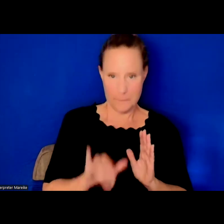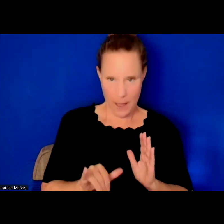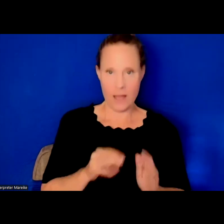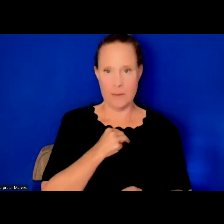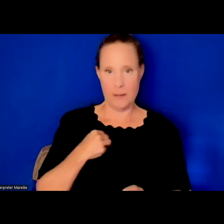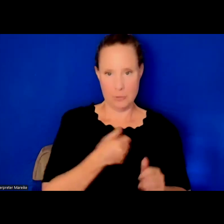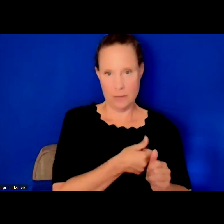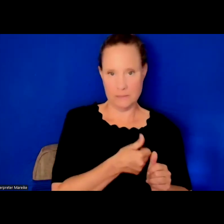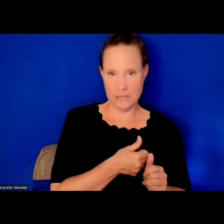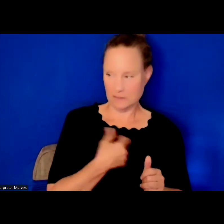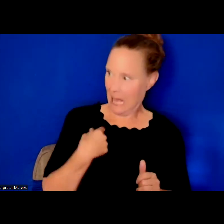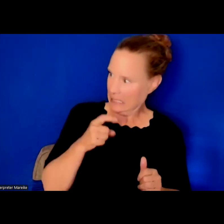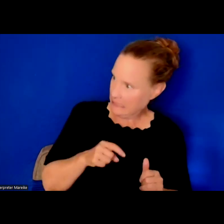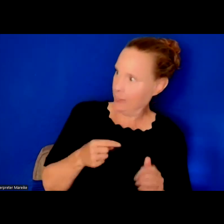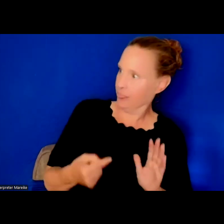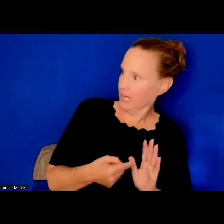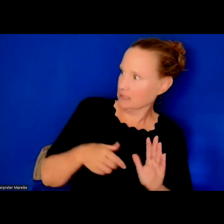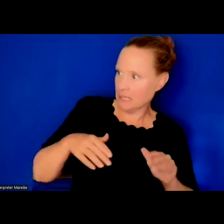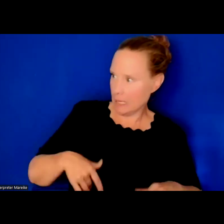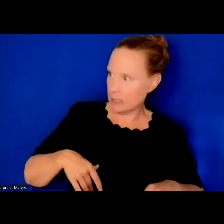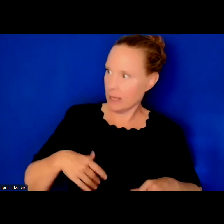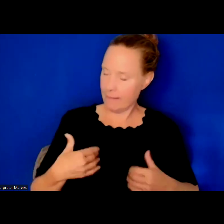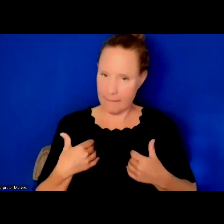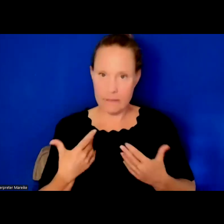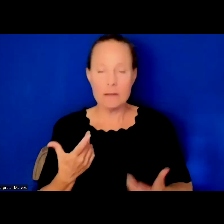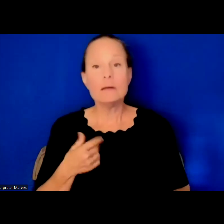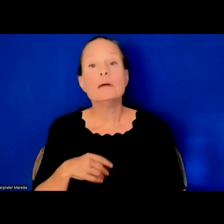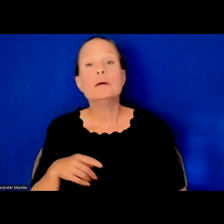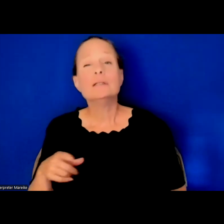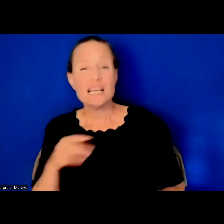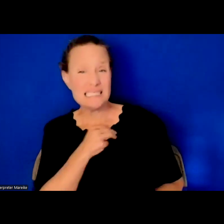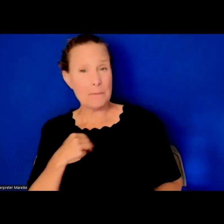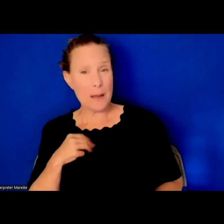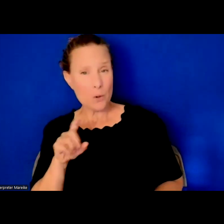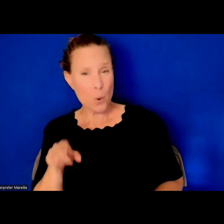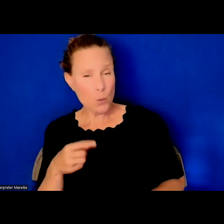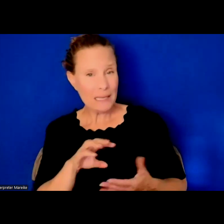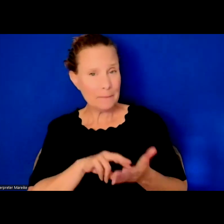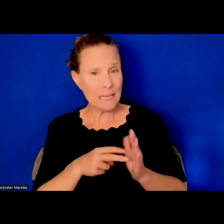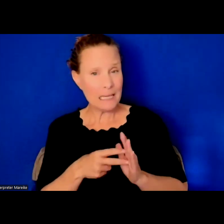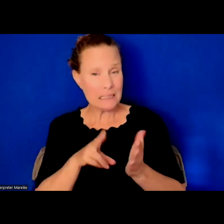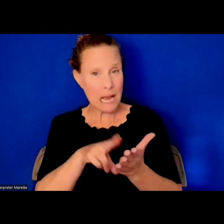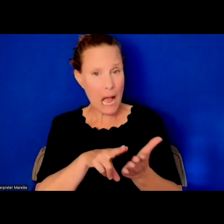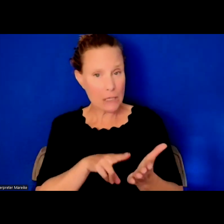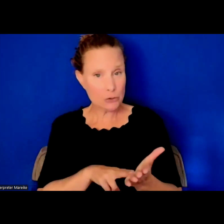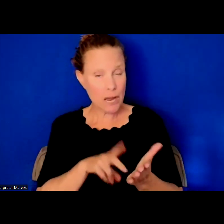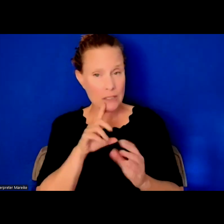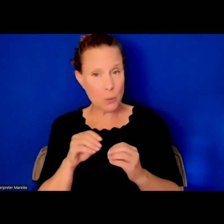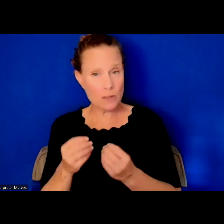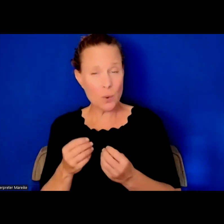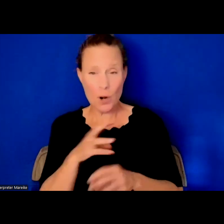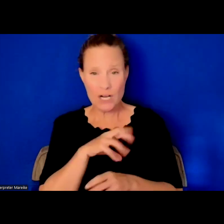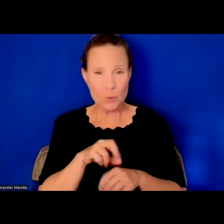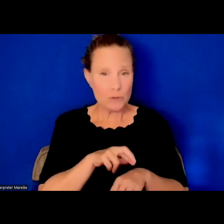Um, does the navigator only refer to the contracted entities, or do they include referrals to